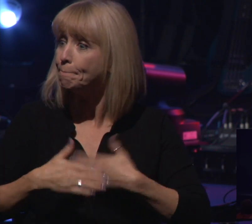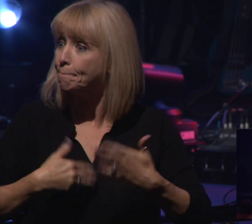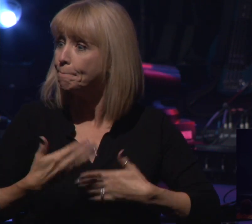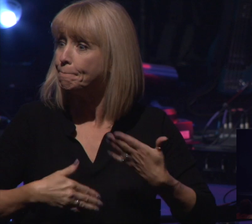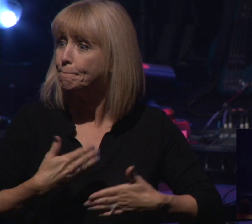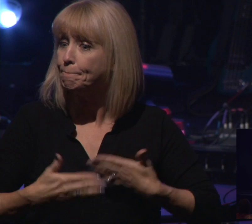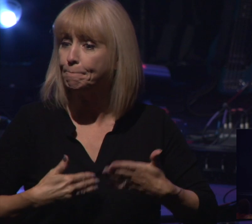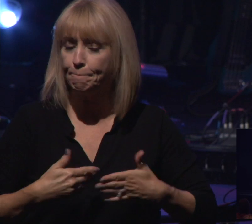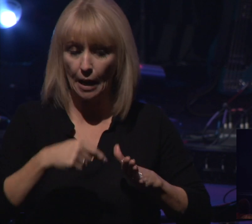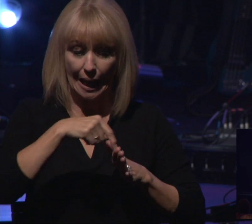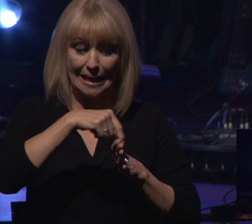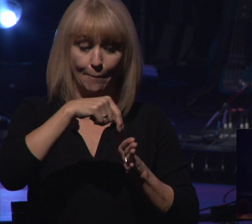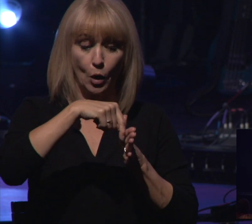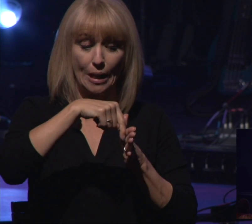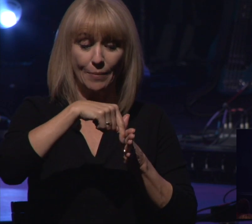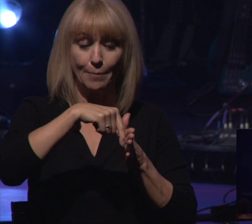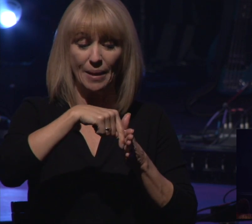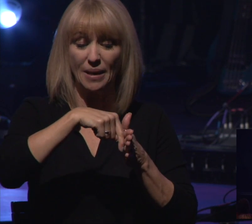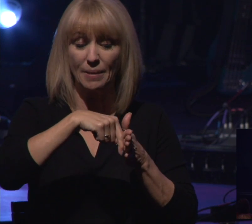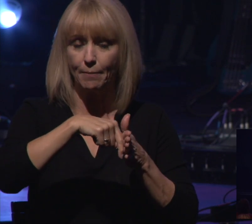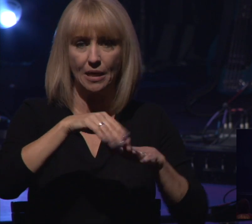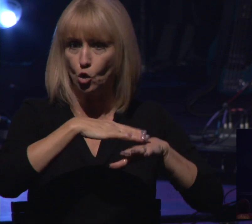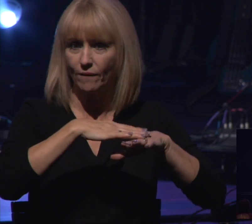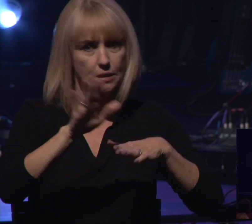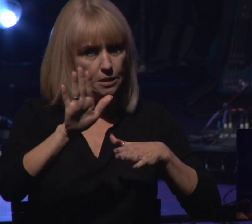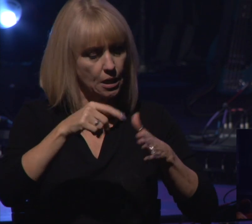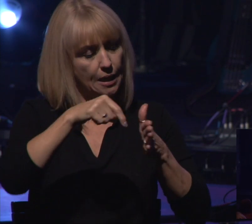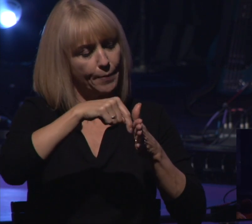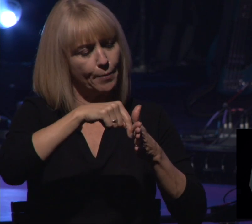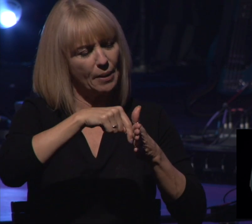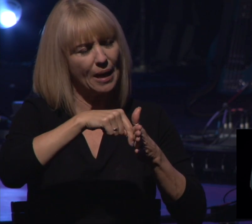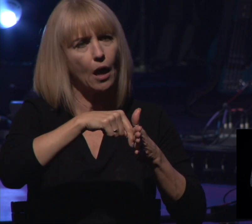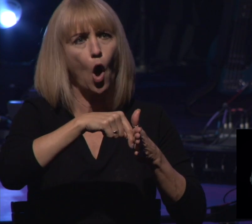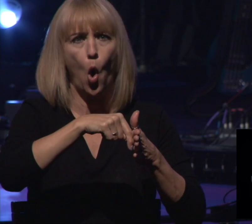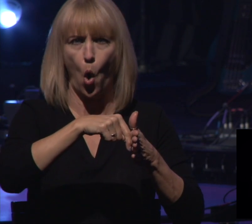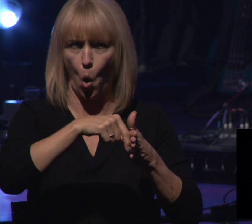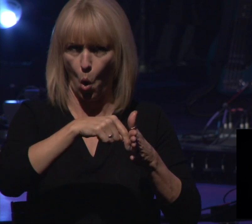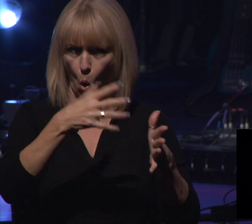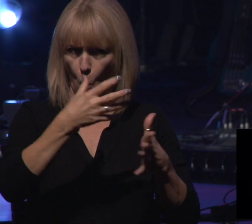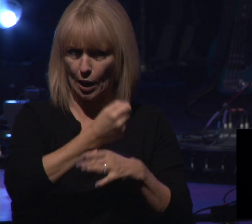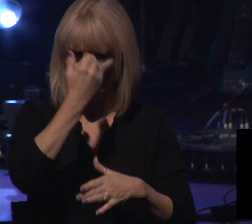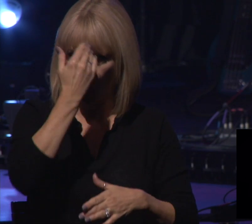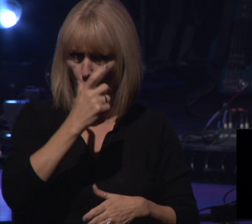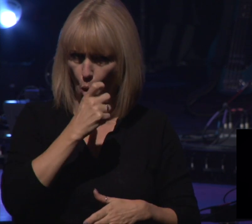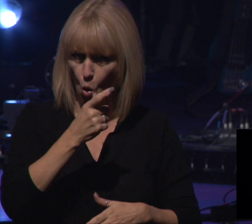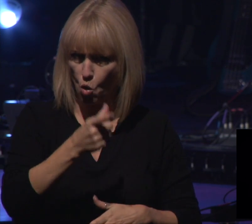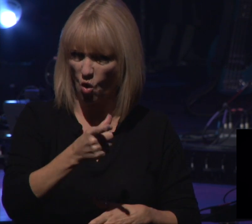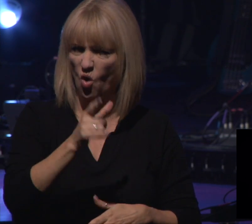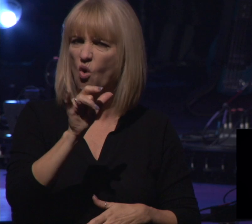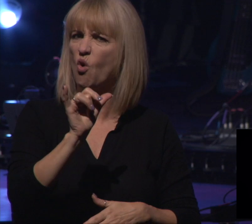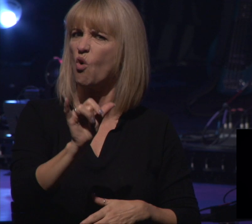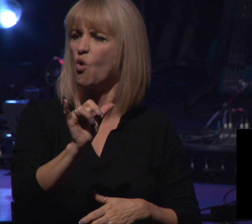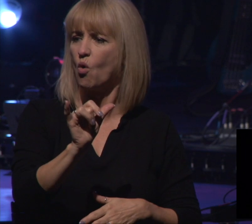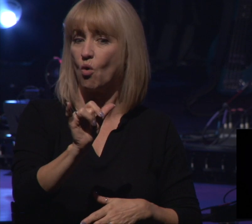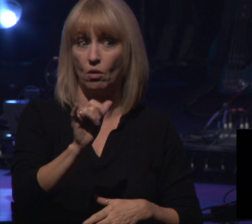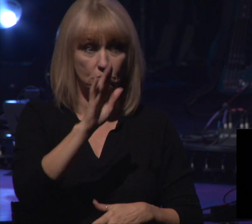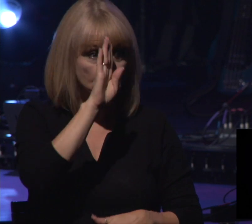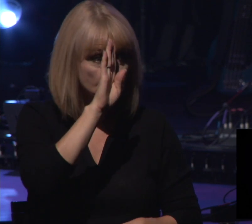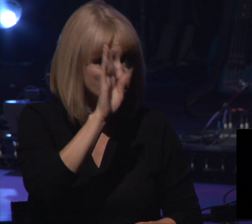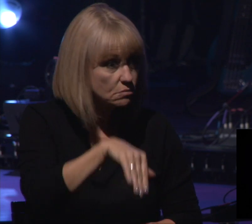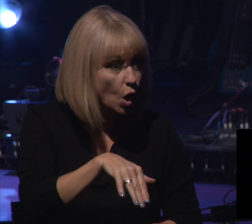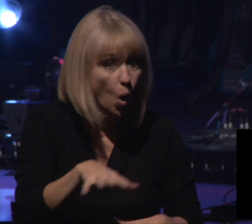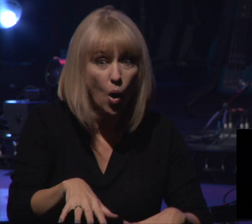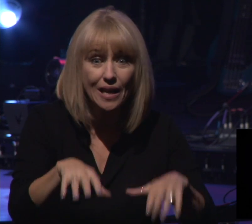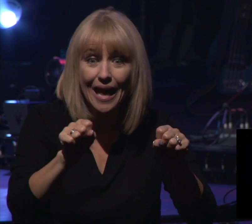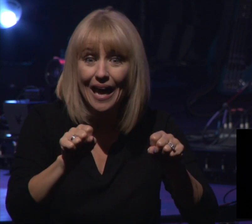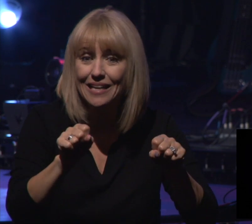the surface level and find out, who are you really? One of the things we encourage you is, in a new relationship, it's going to take at least